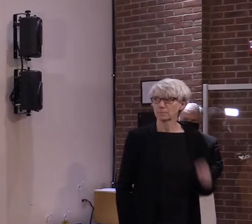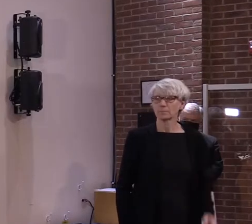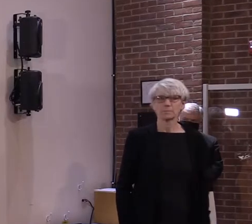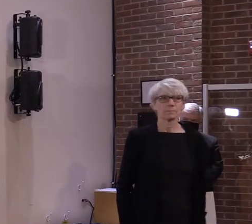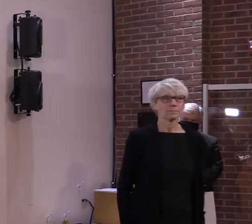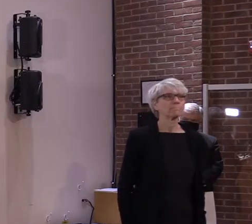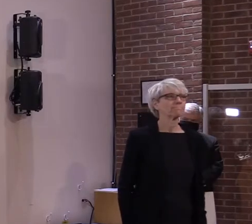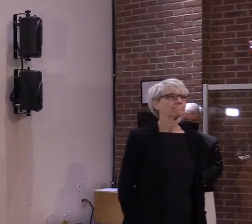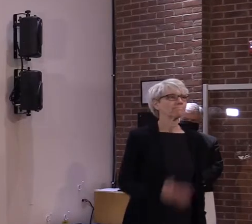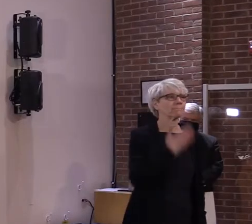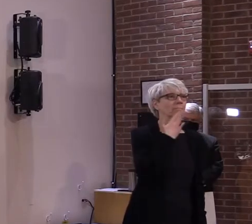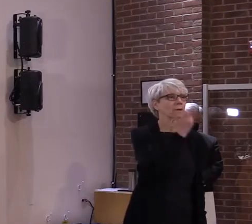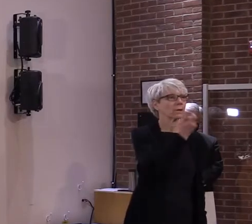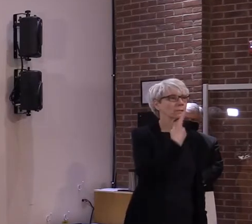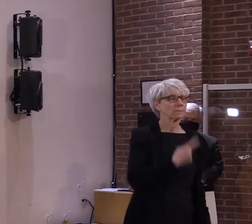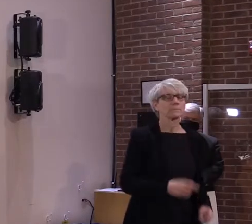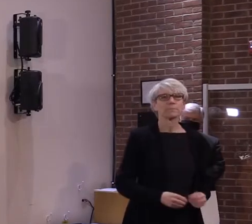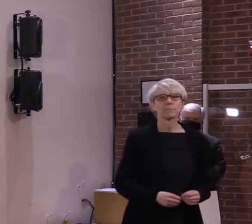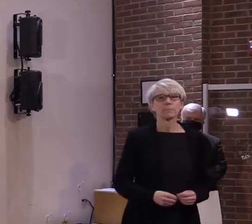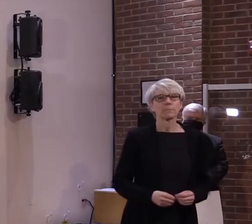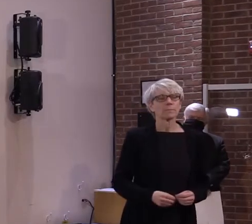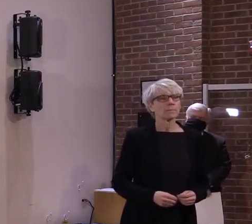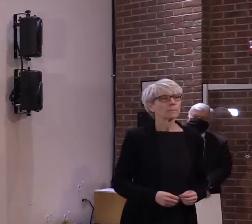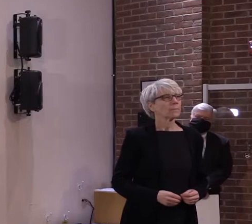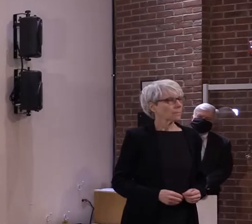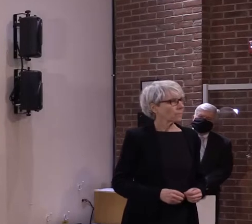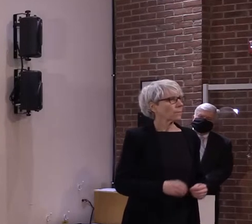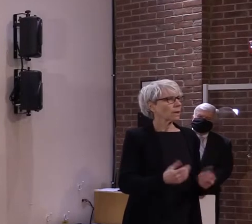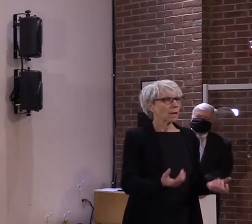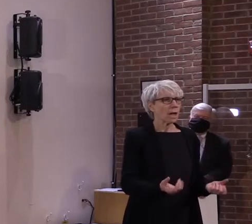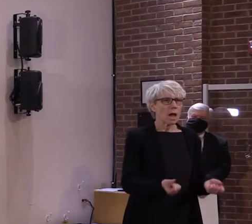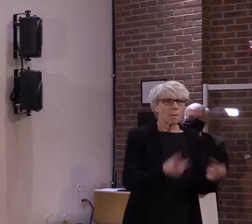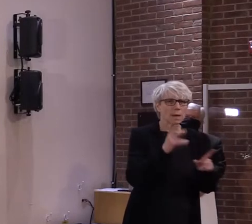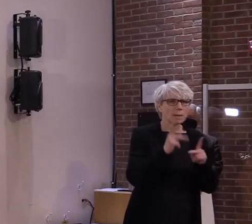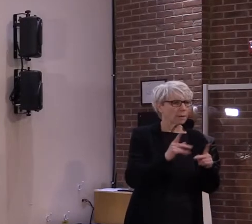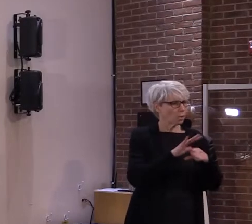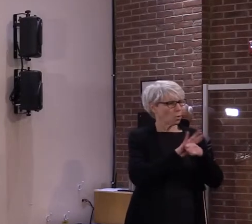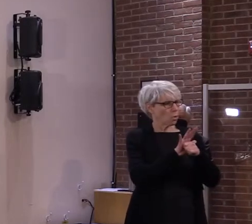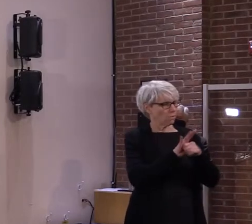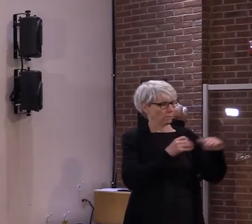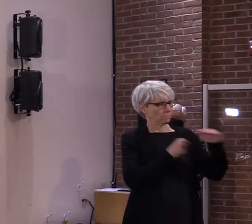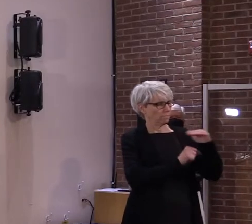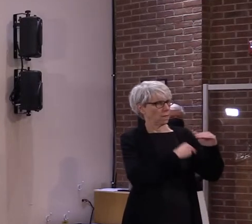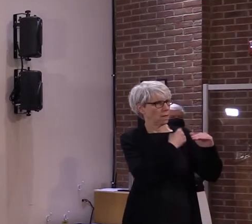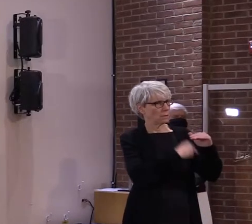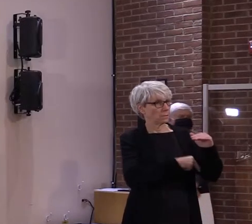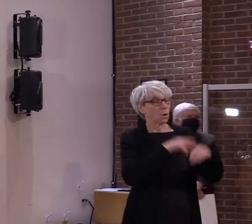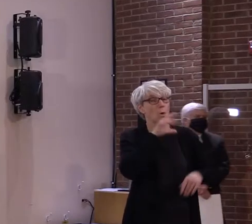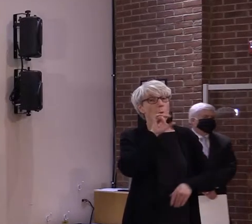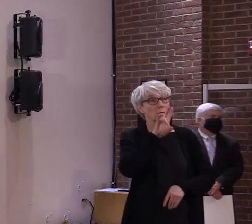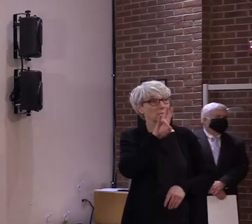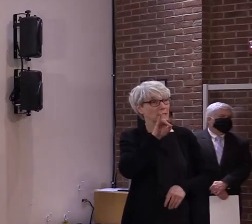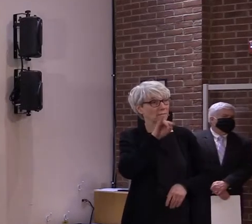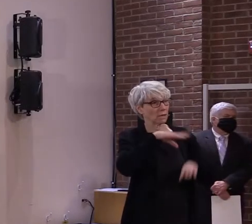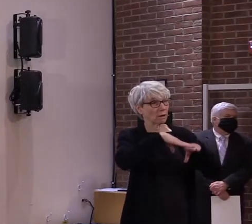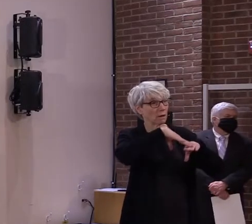Thank you, Calvin. So, you know, when you look at our hospitalizations, you see that those above 70, that there are fewer cases leading to hospitalization among those